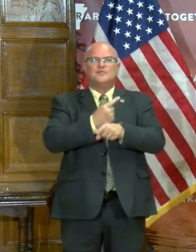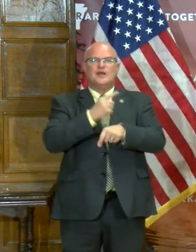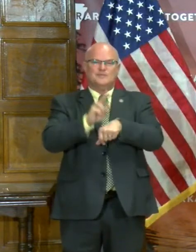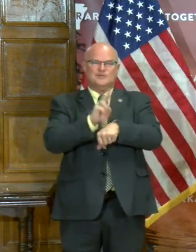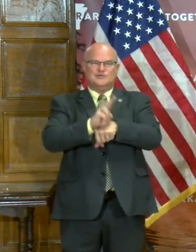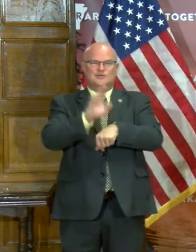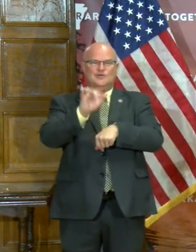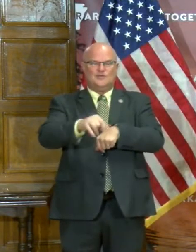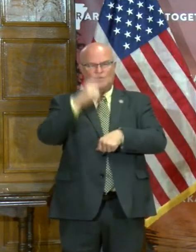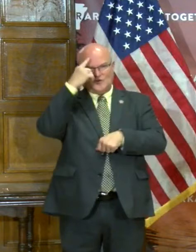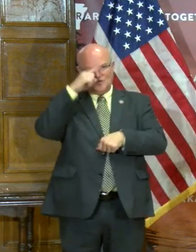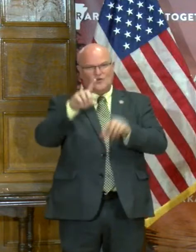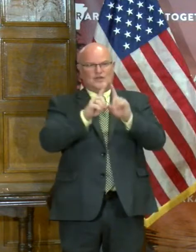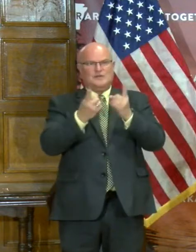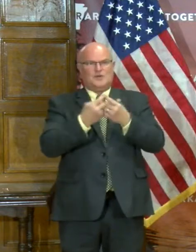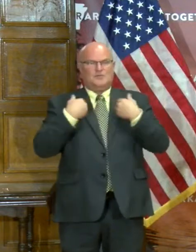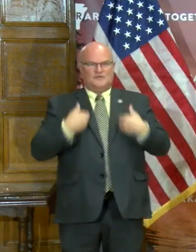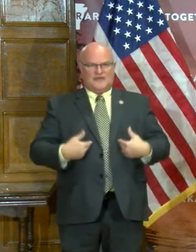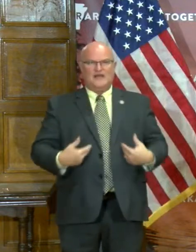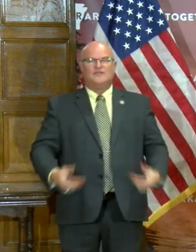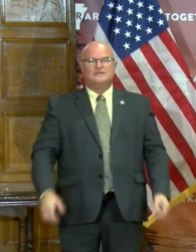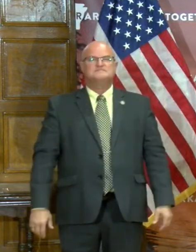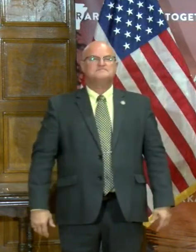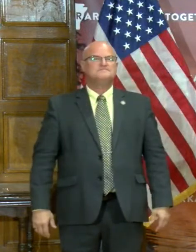use those through our Department of Health.